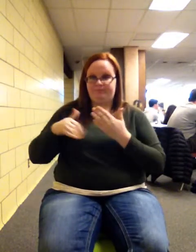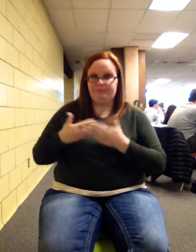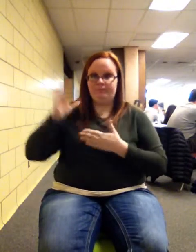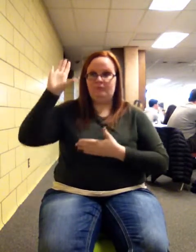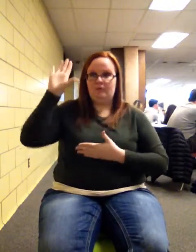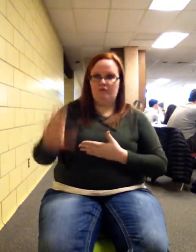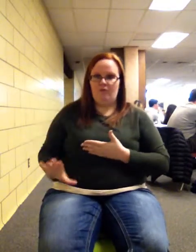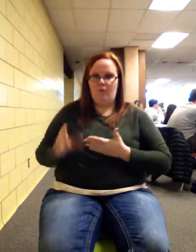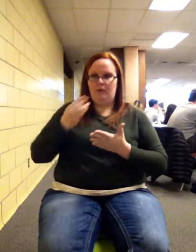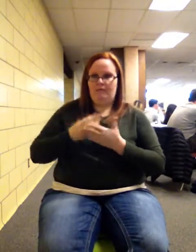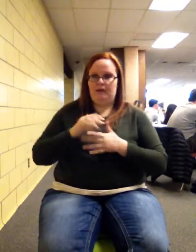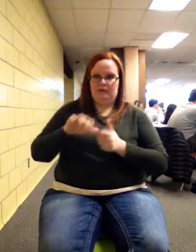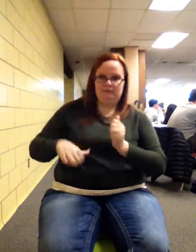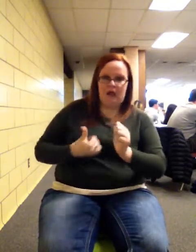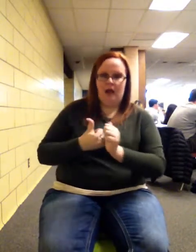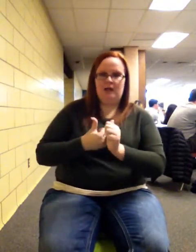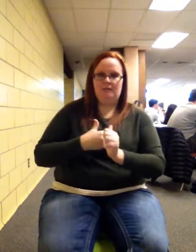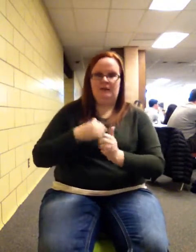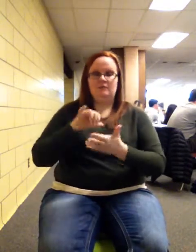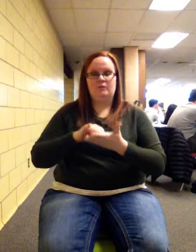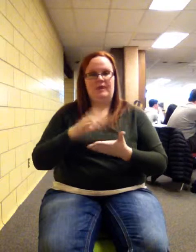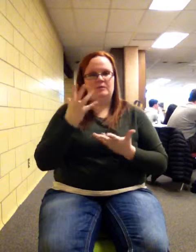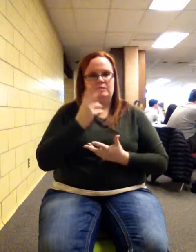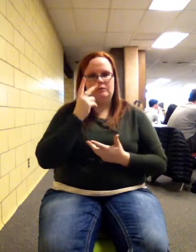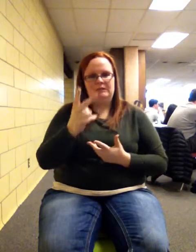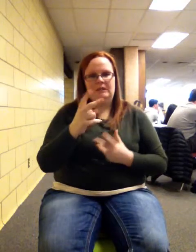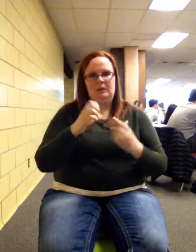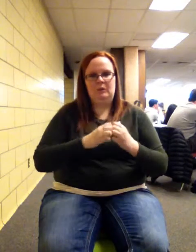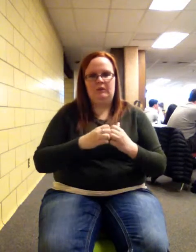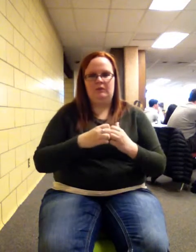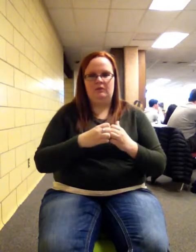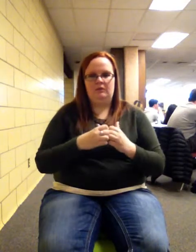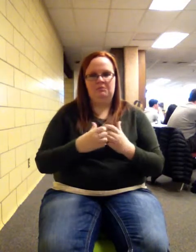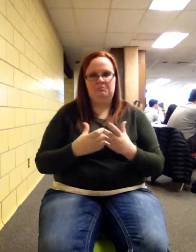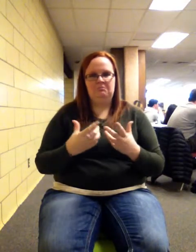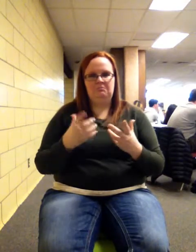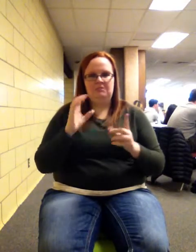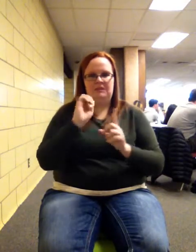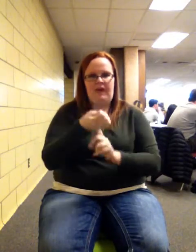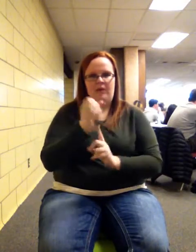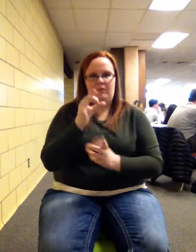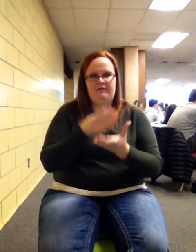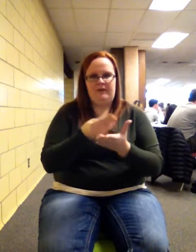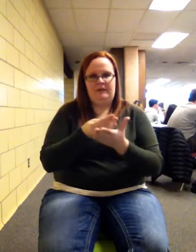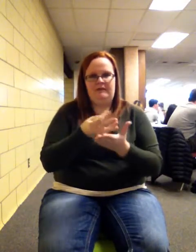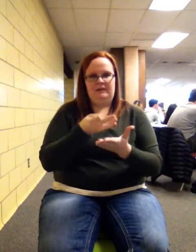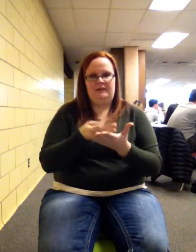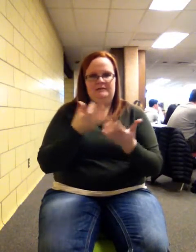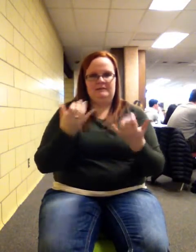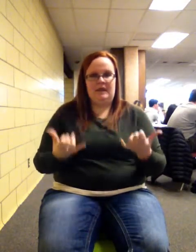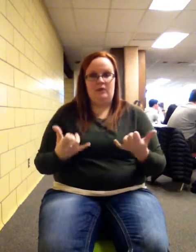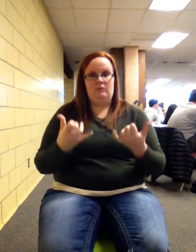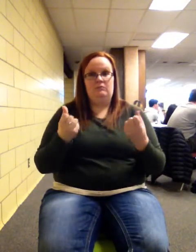see in the financial environment now. A lot of these mutual fund managers have a lot of power because they have